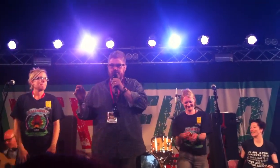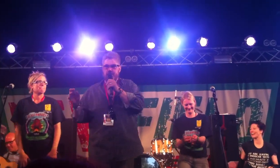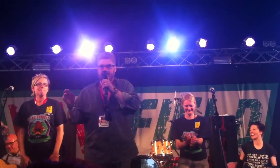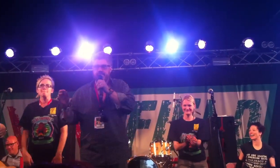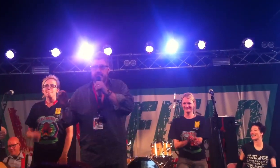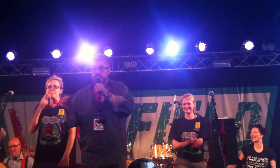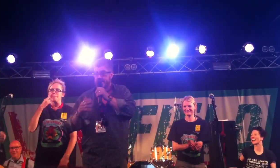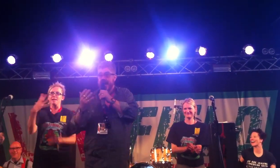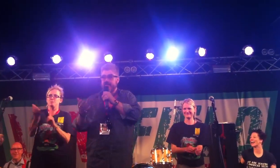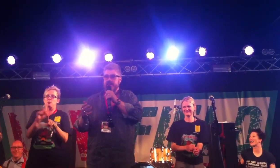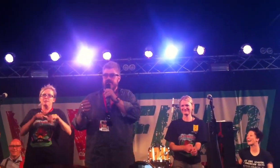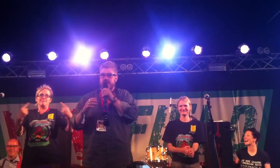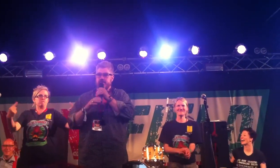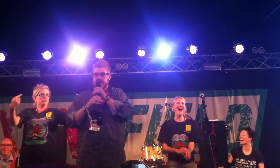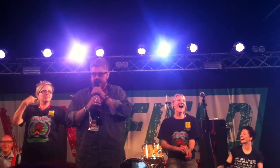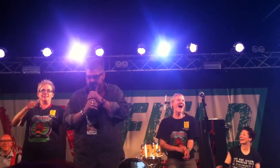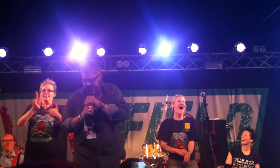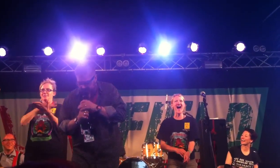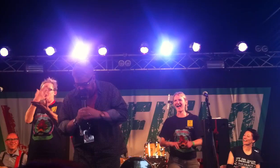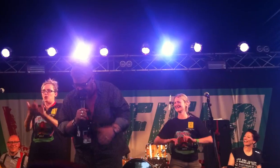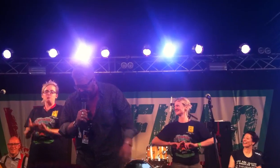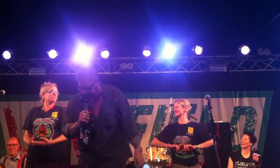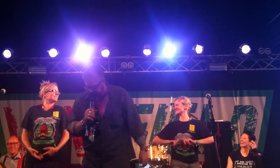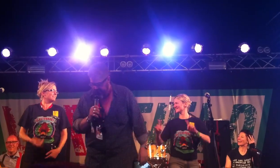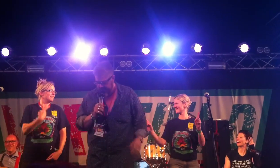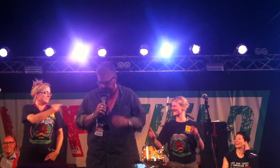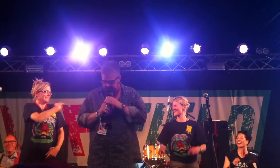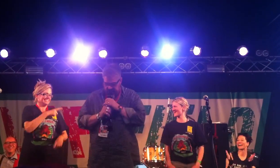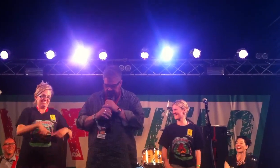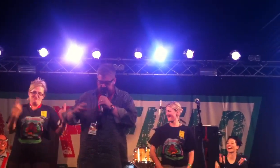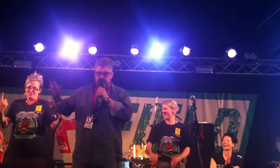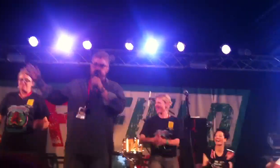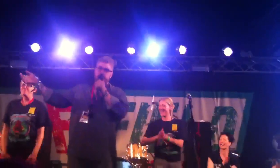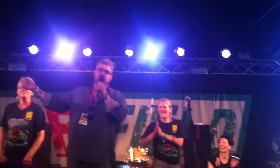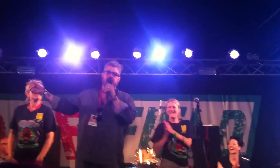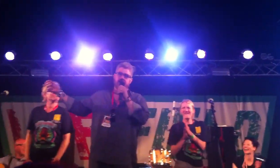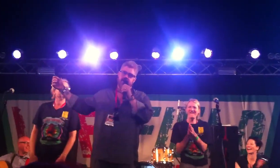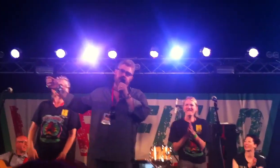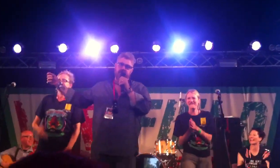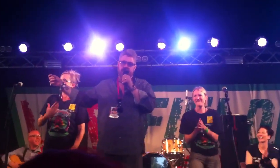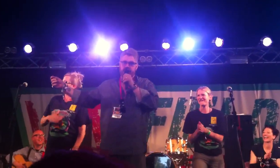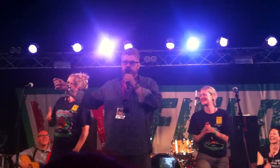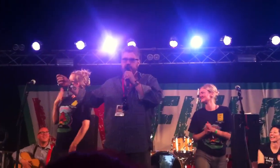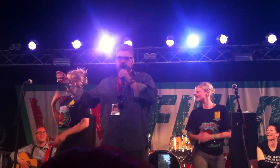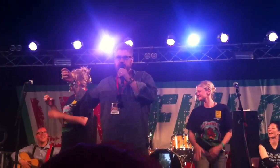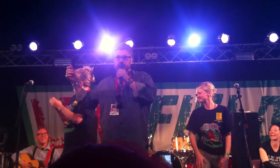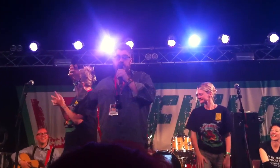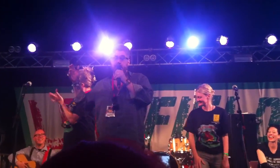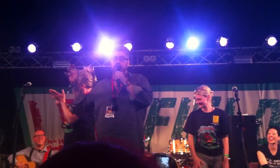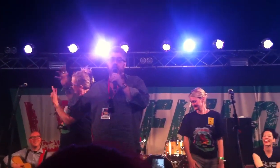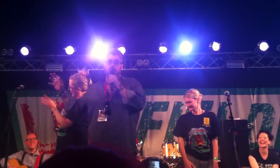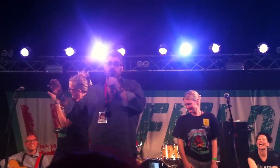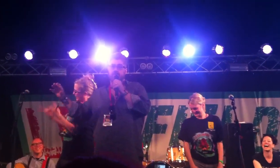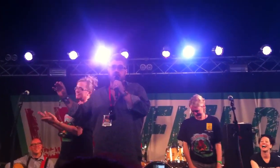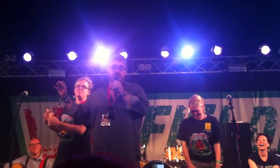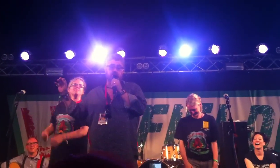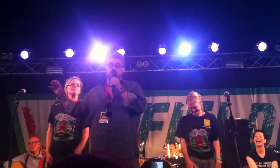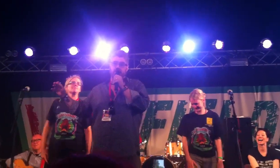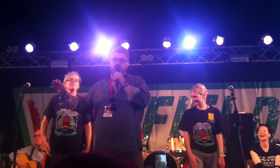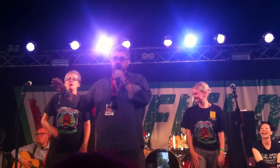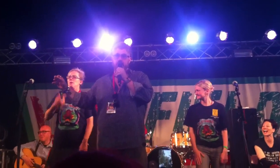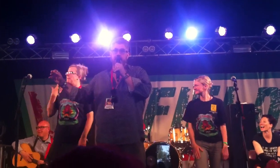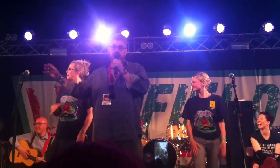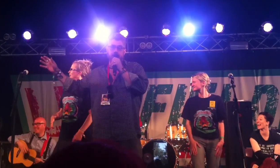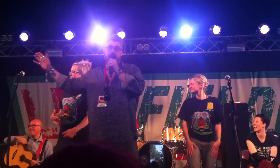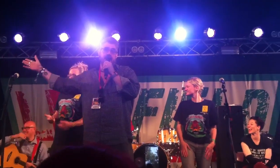See if you can spot the differences in how they interpret this. Okay. I'd like to thank Billy for taking what was a